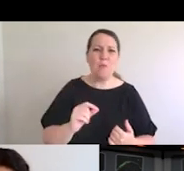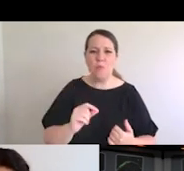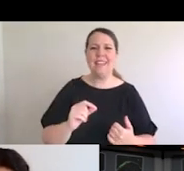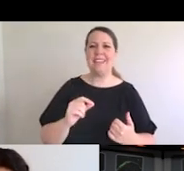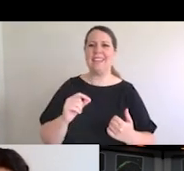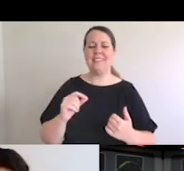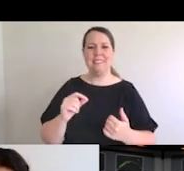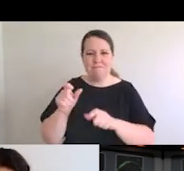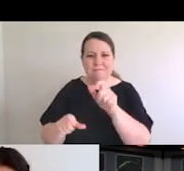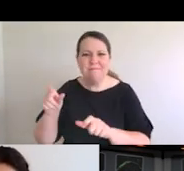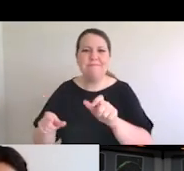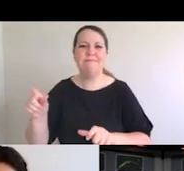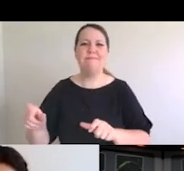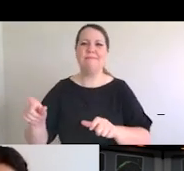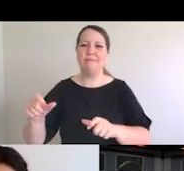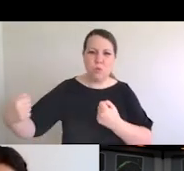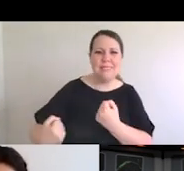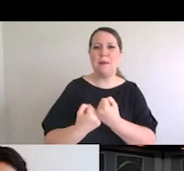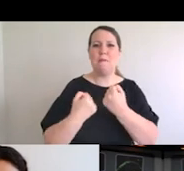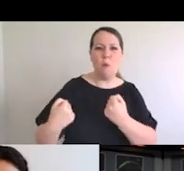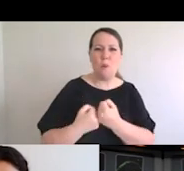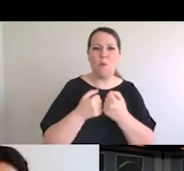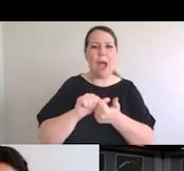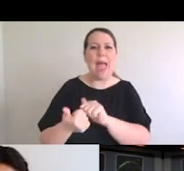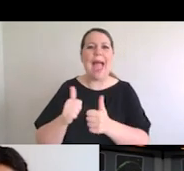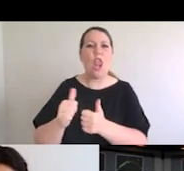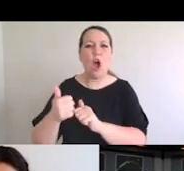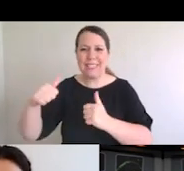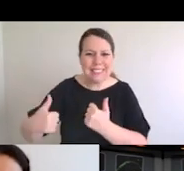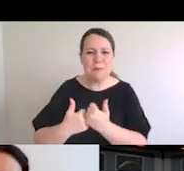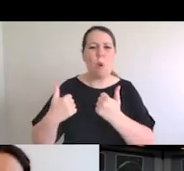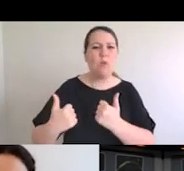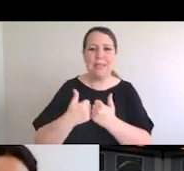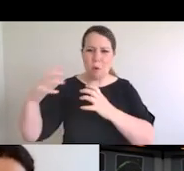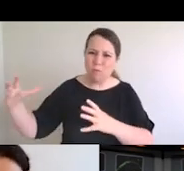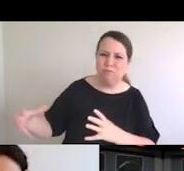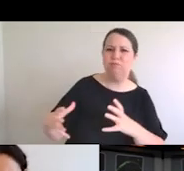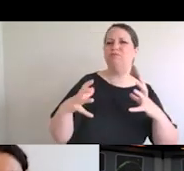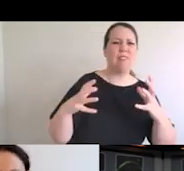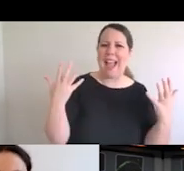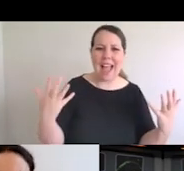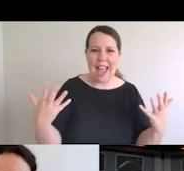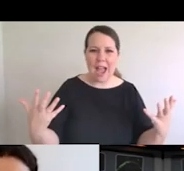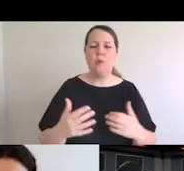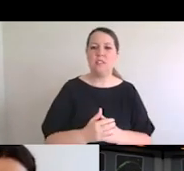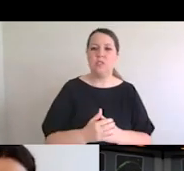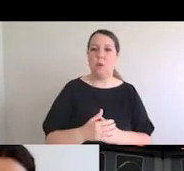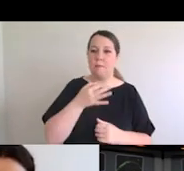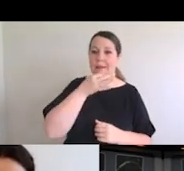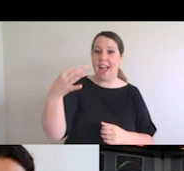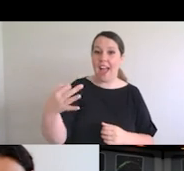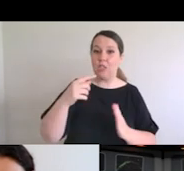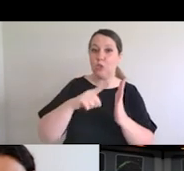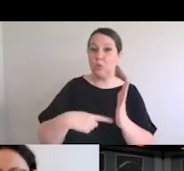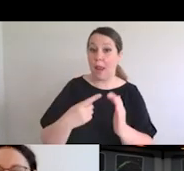So I might begin with Juliana and then hand over to David. I might put David on the